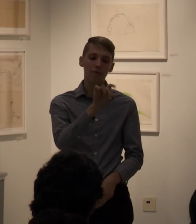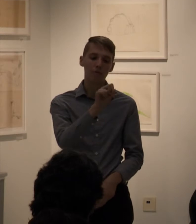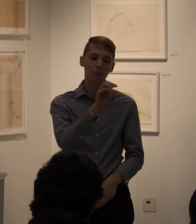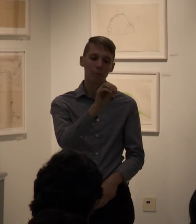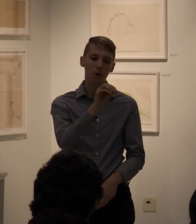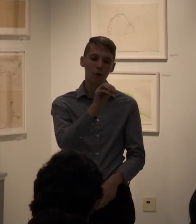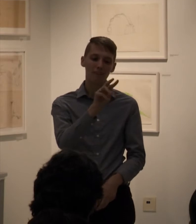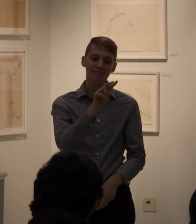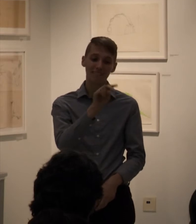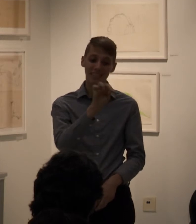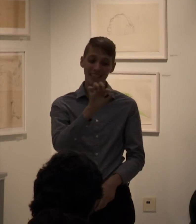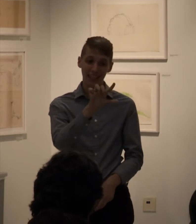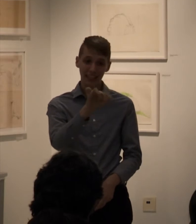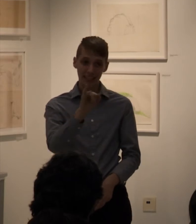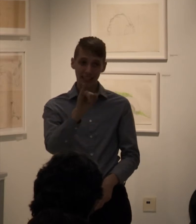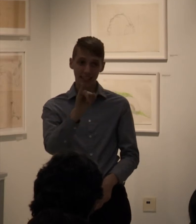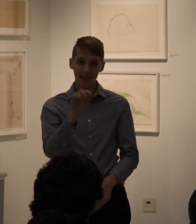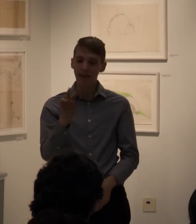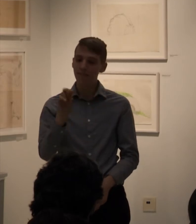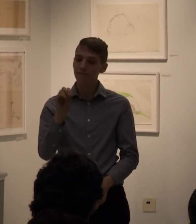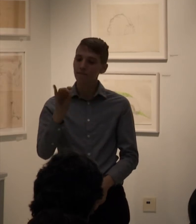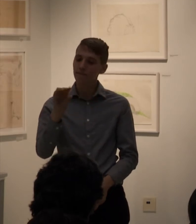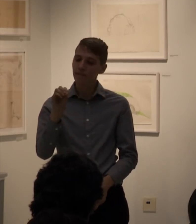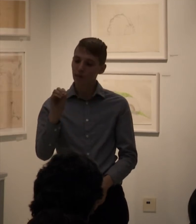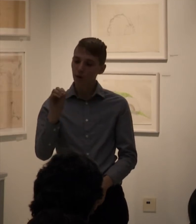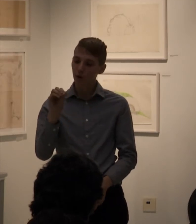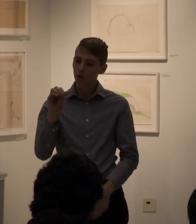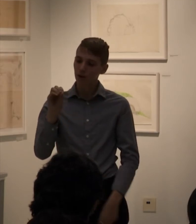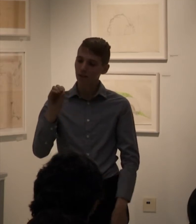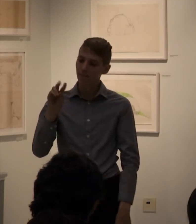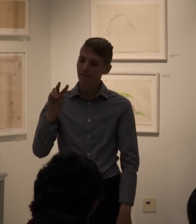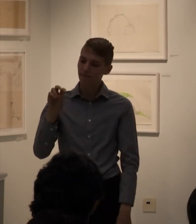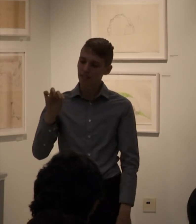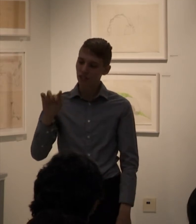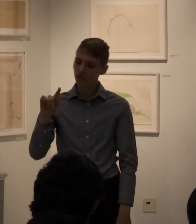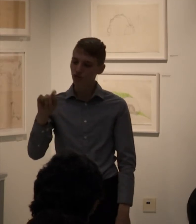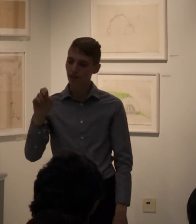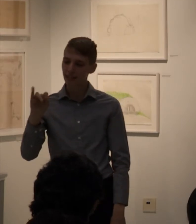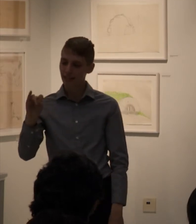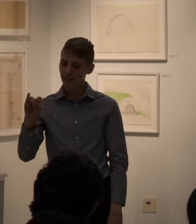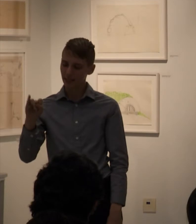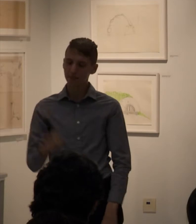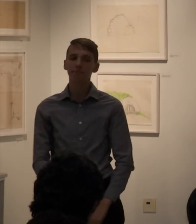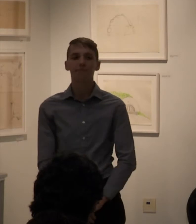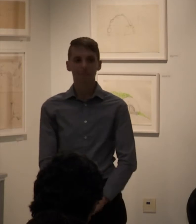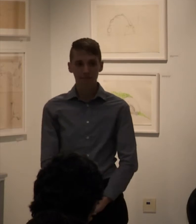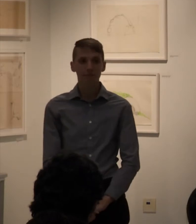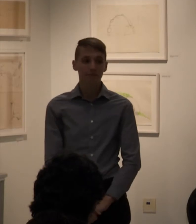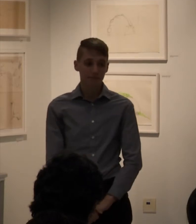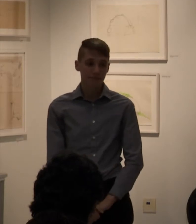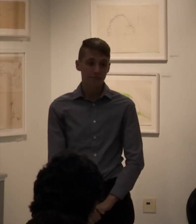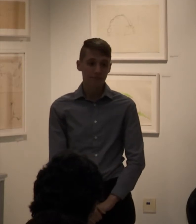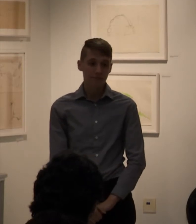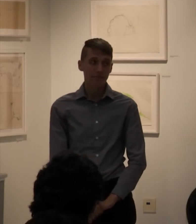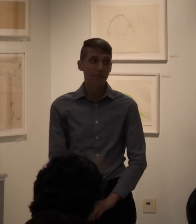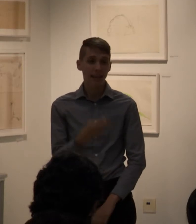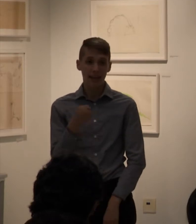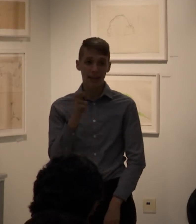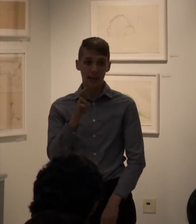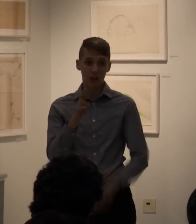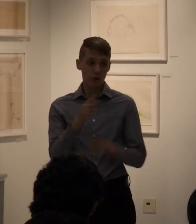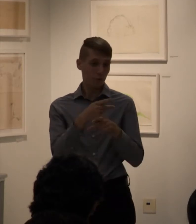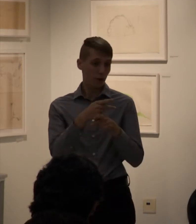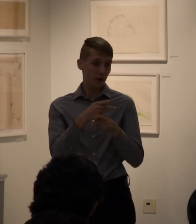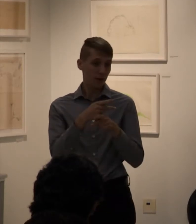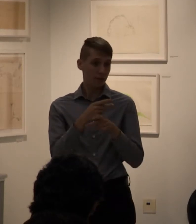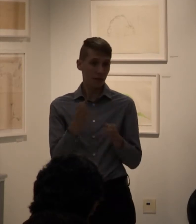Vico Magistretti, Mario Bellini, and Frank Gehry. Heller products, which today are manufactured solely in the U.S.,